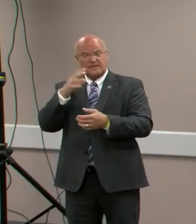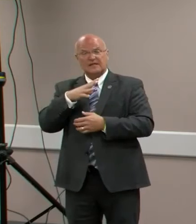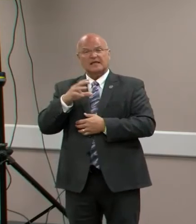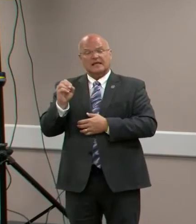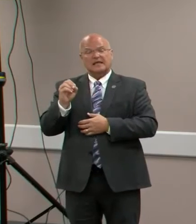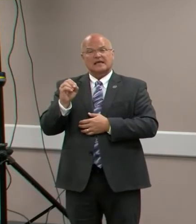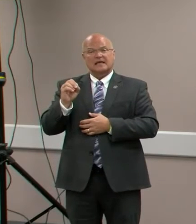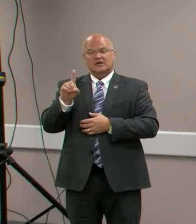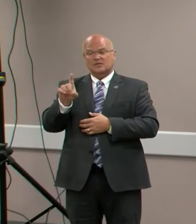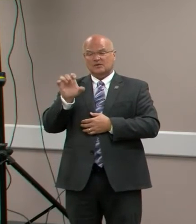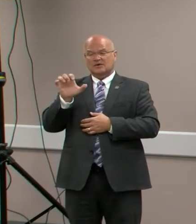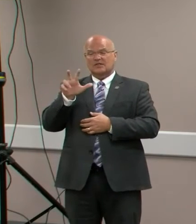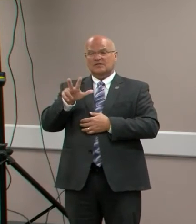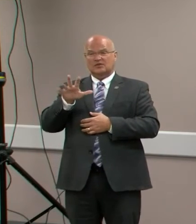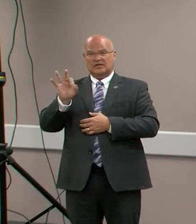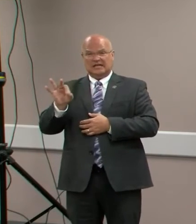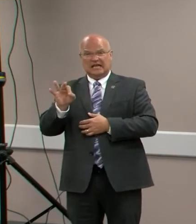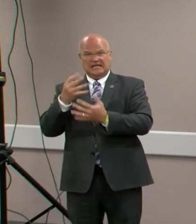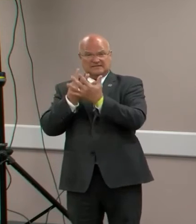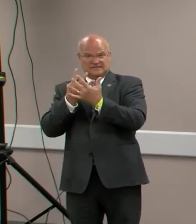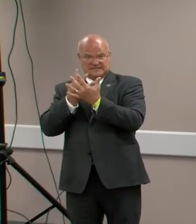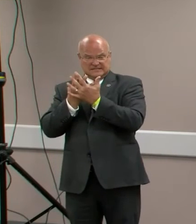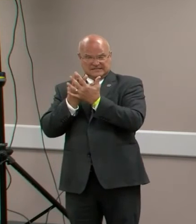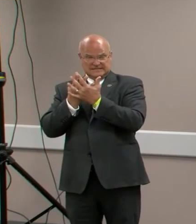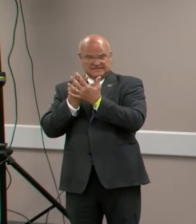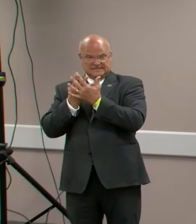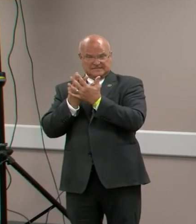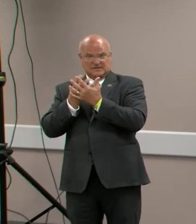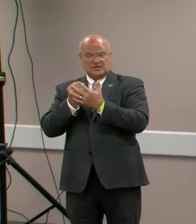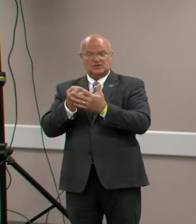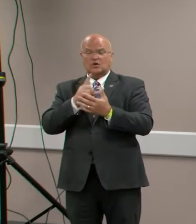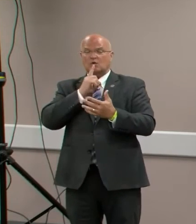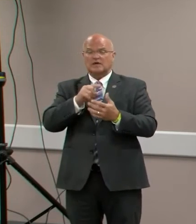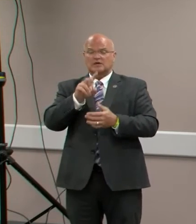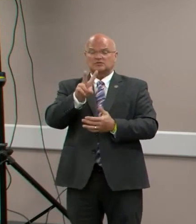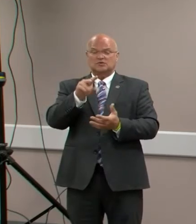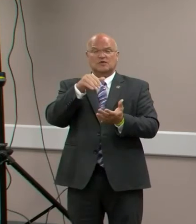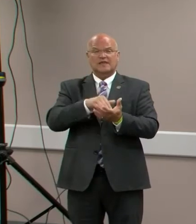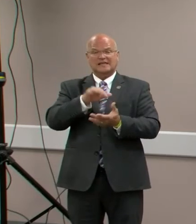and 139 are in correctional facilities. So we have